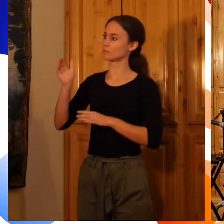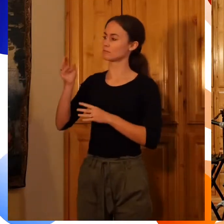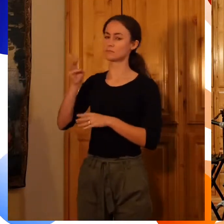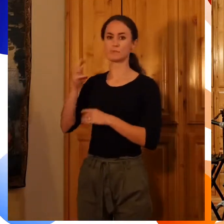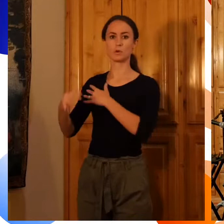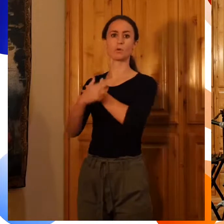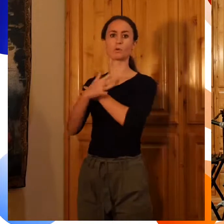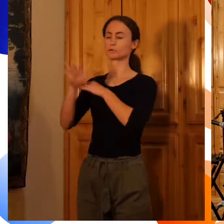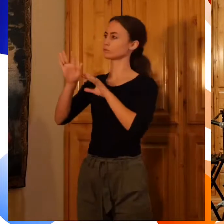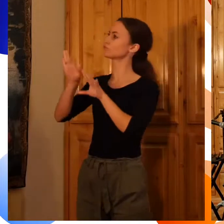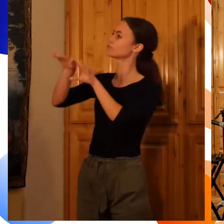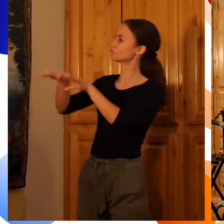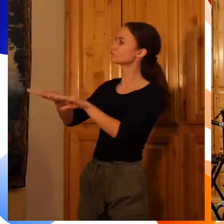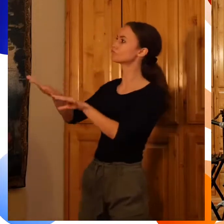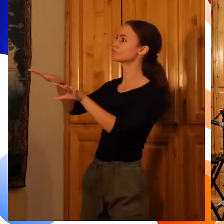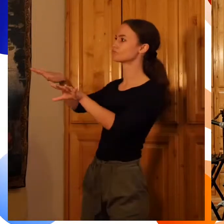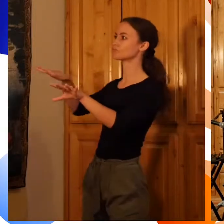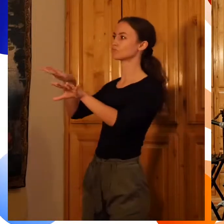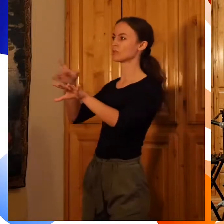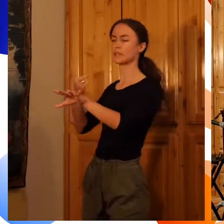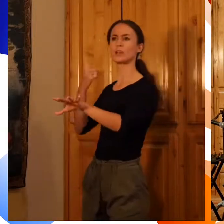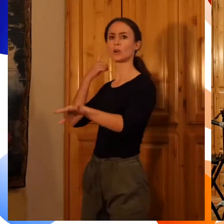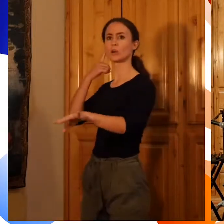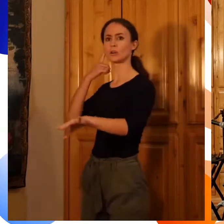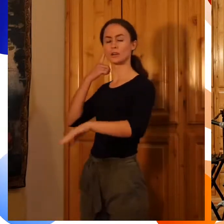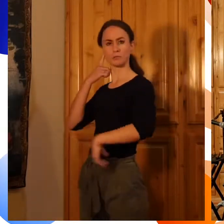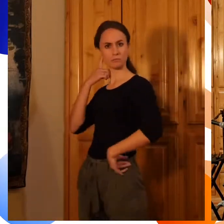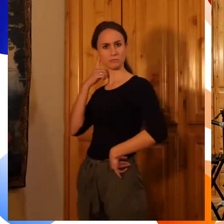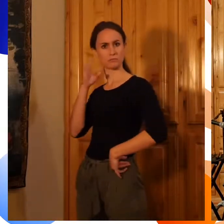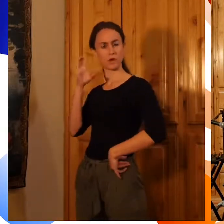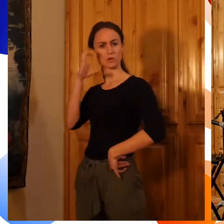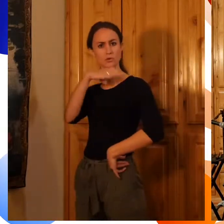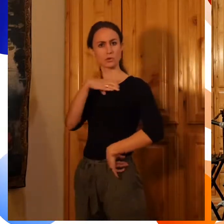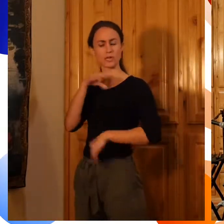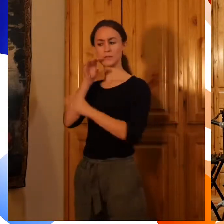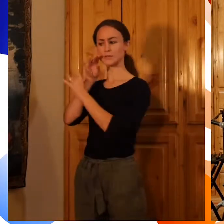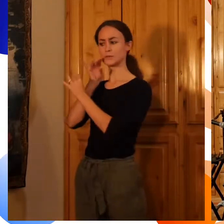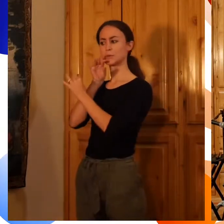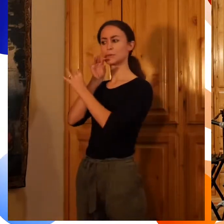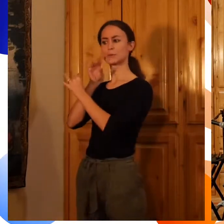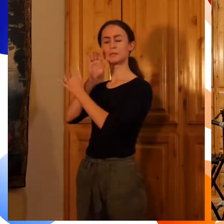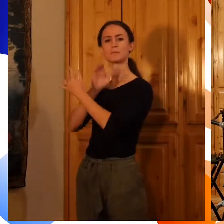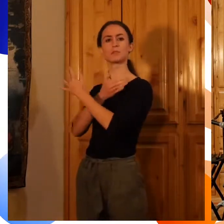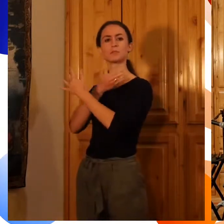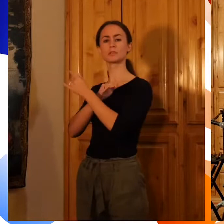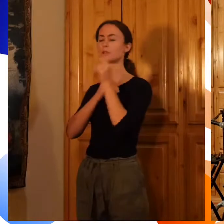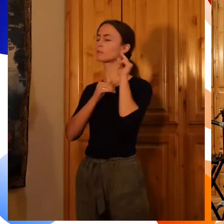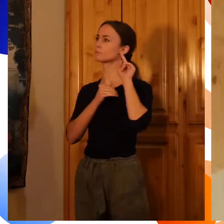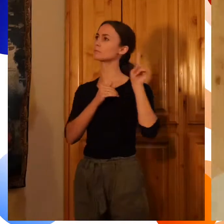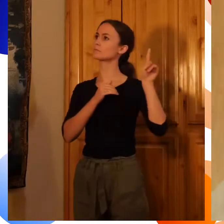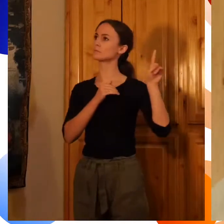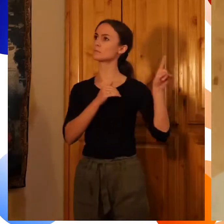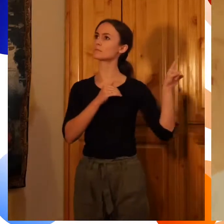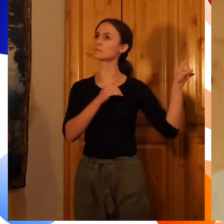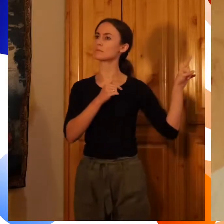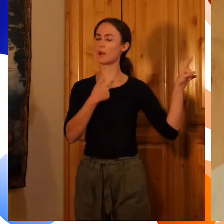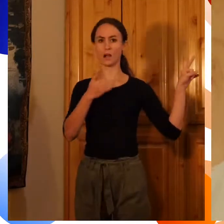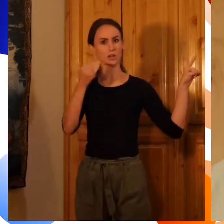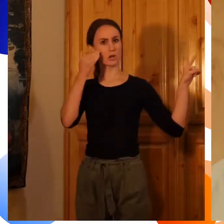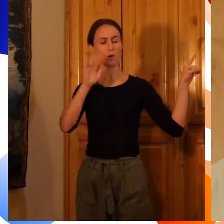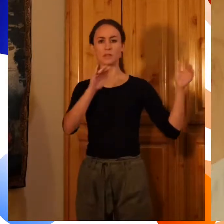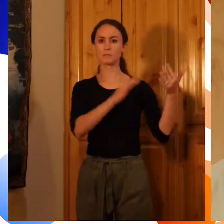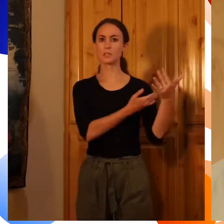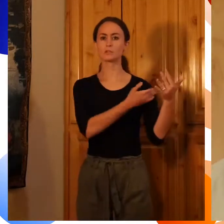could hear a mysterious flute playing out in the wilderness, a tune that he knew from his childhood called